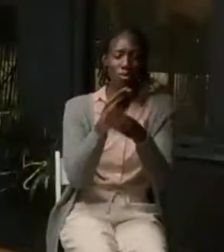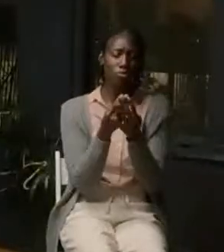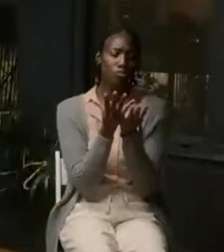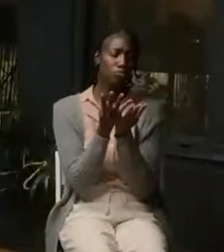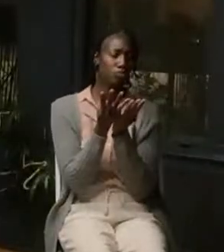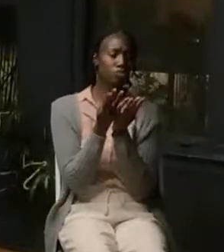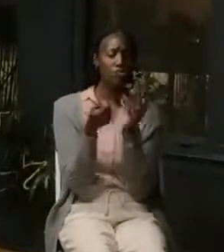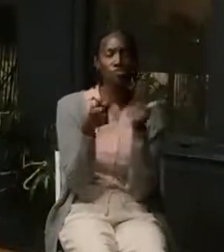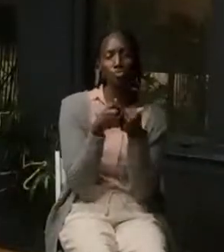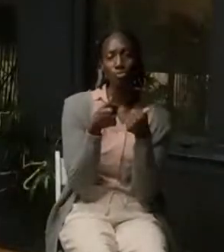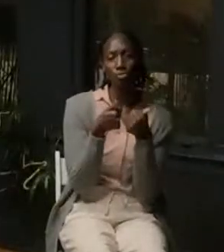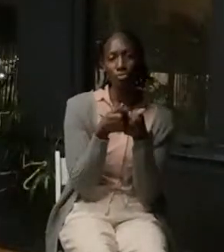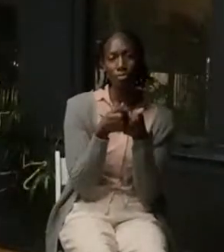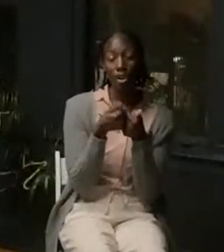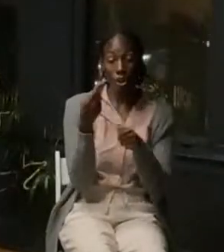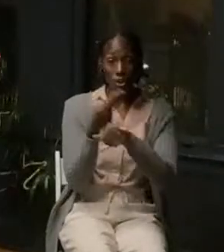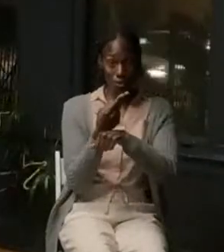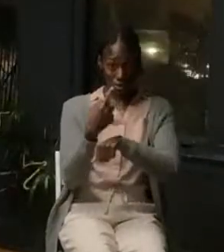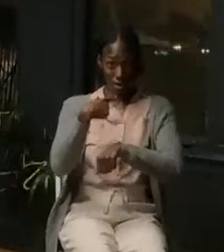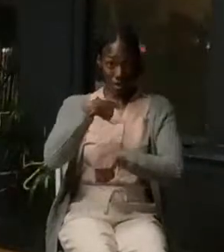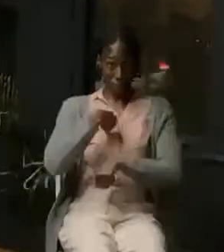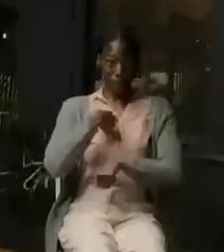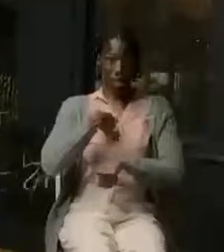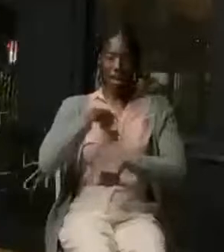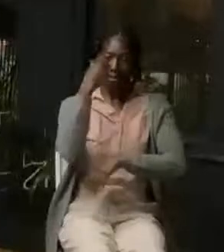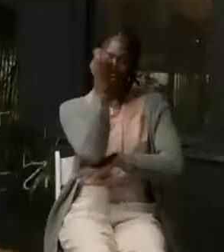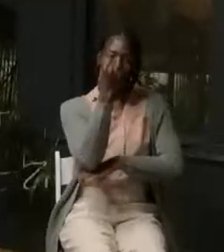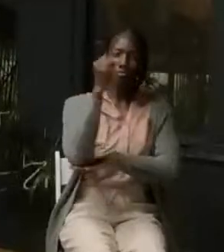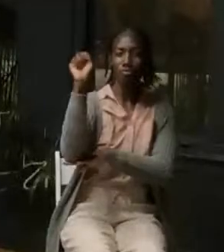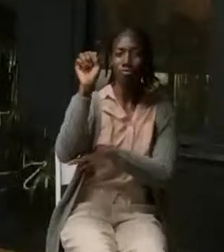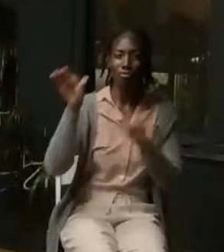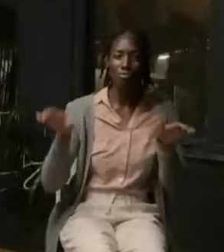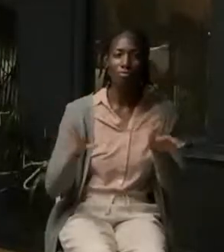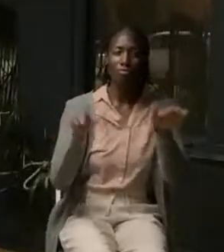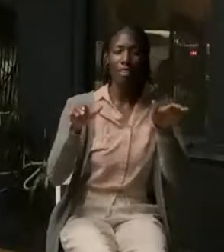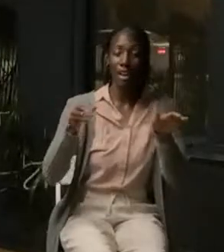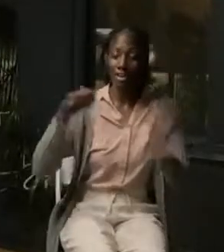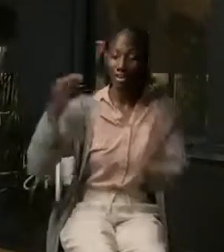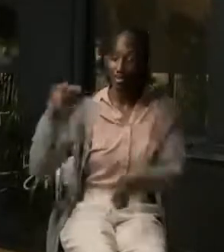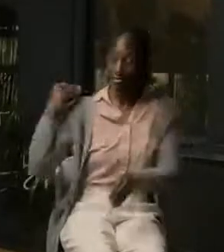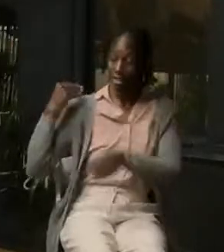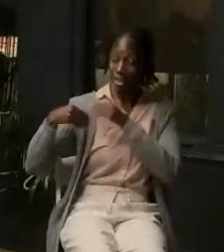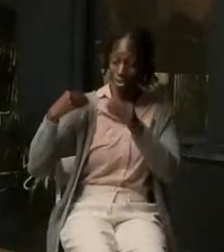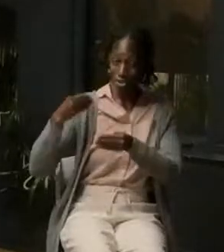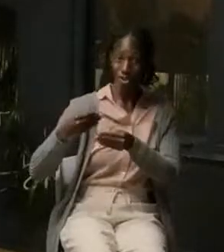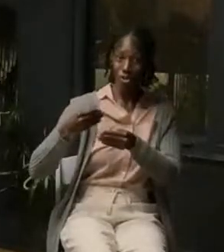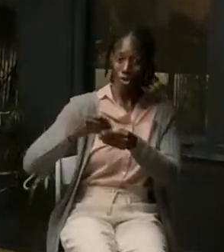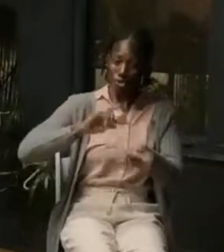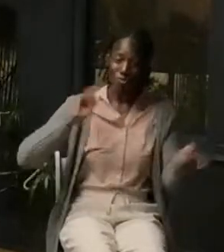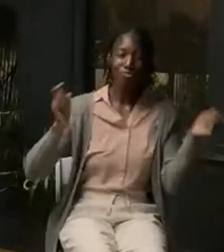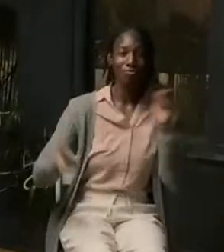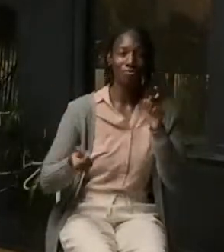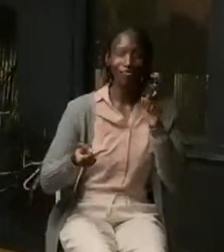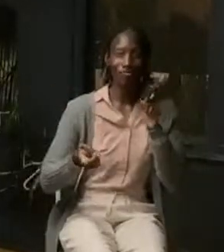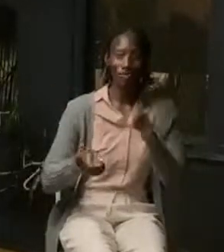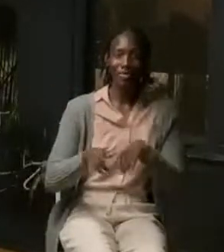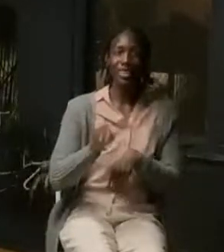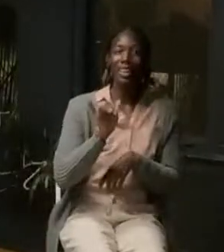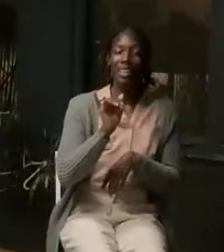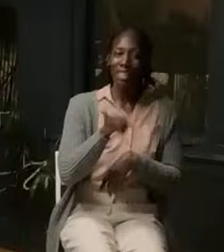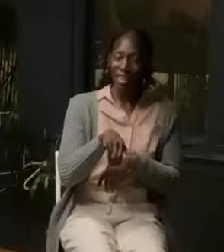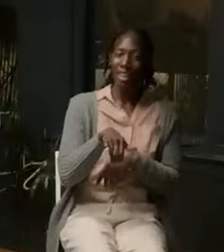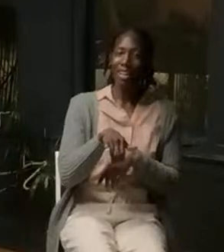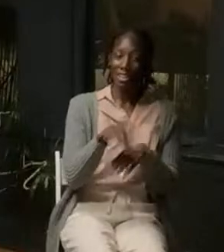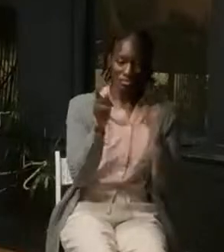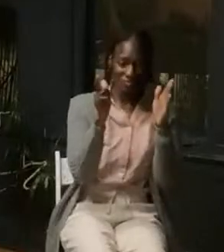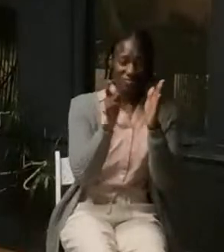Using me as a revolutionary act of ancestral recall is a misdemeanor disorderly